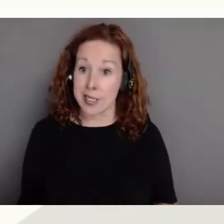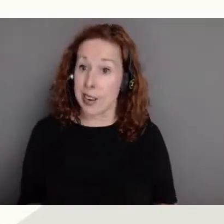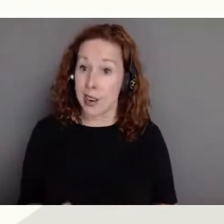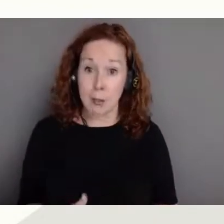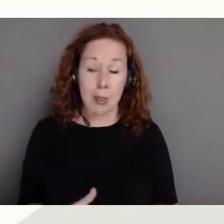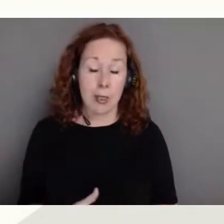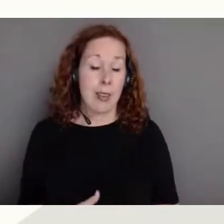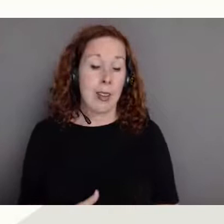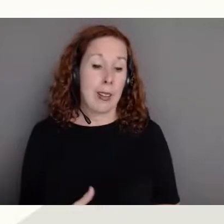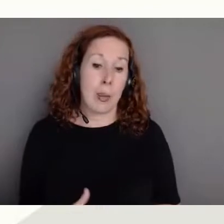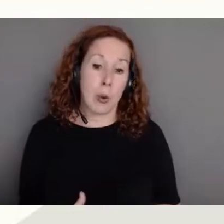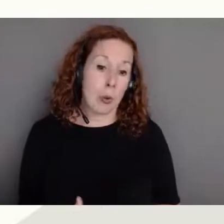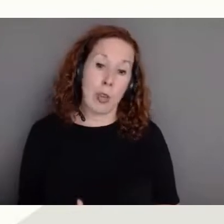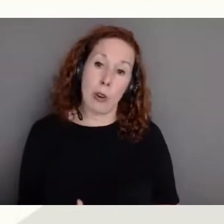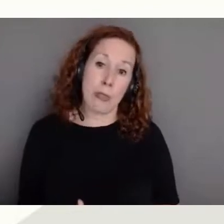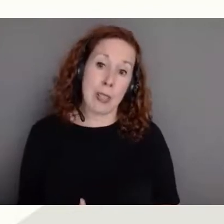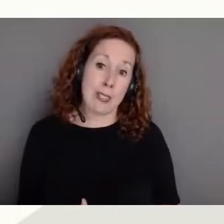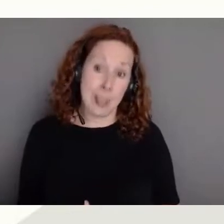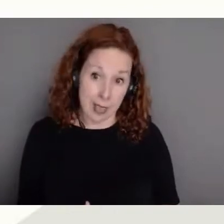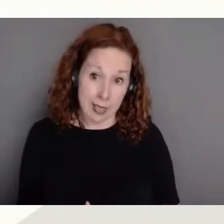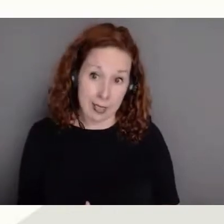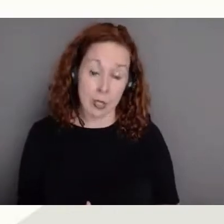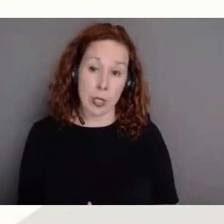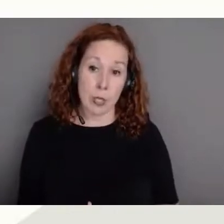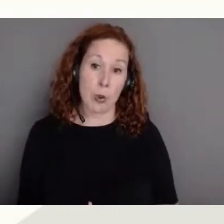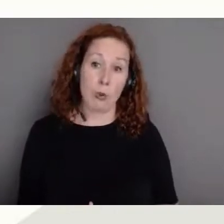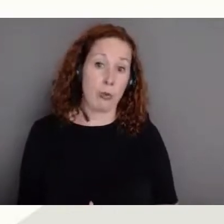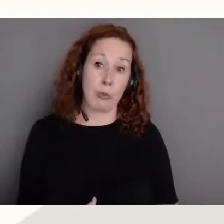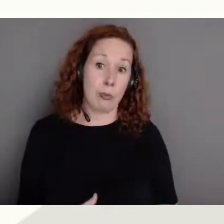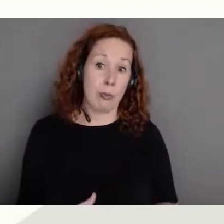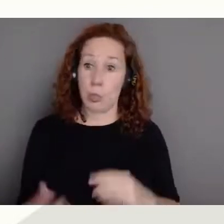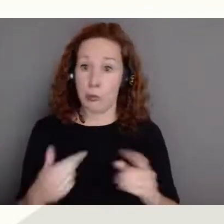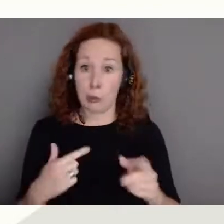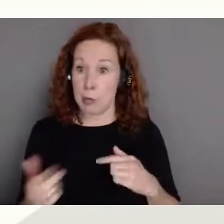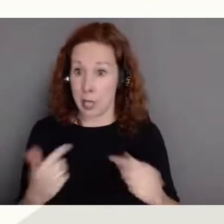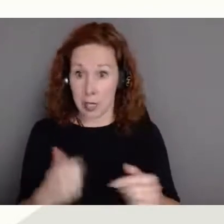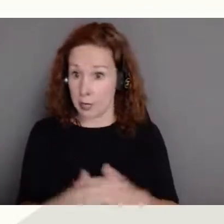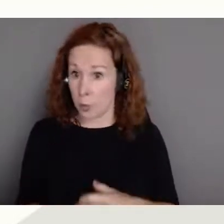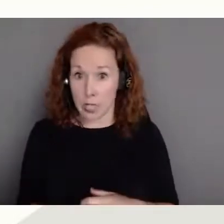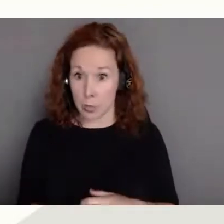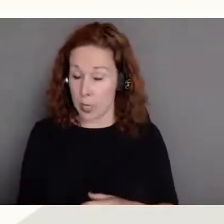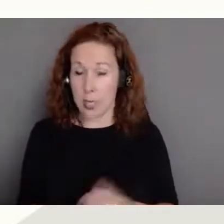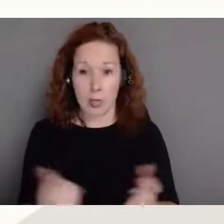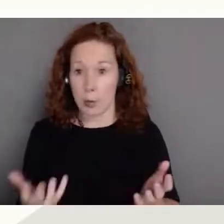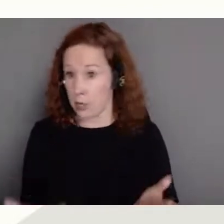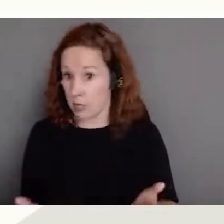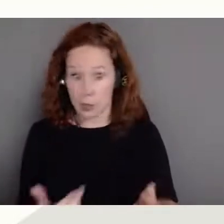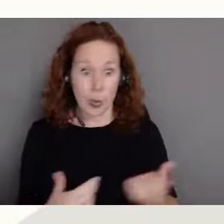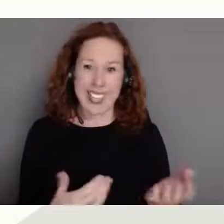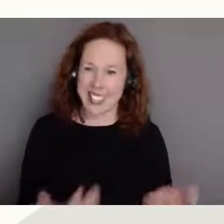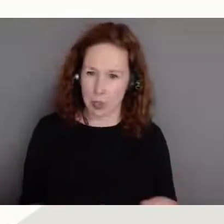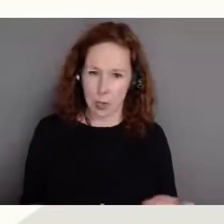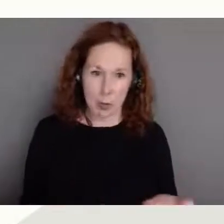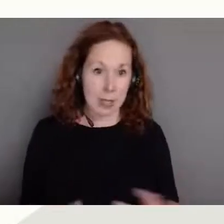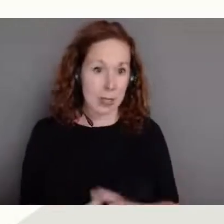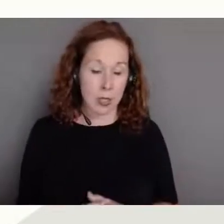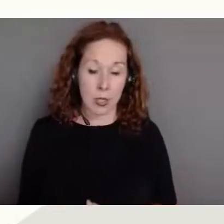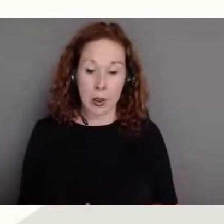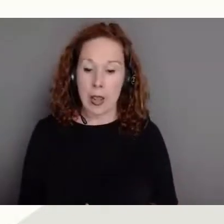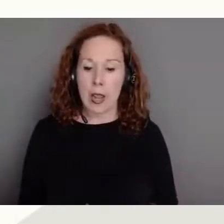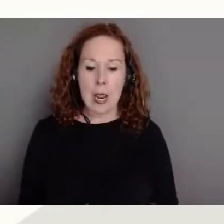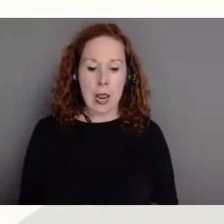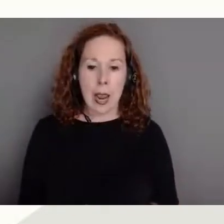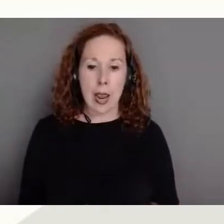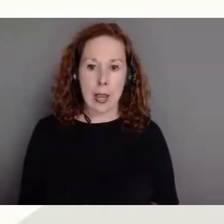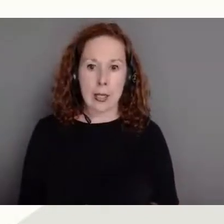classes. At that time, they were only offered in Duncan. So we drove to and from Duncan twice a week. And that was great because I was with my